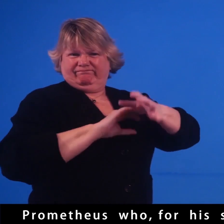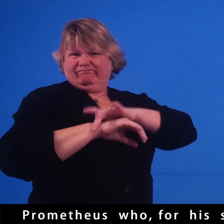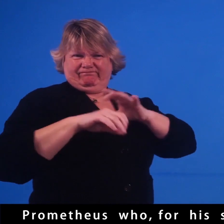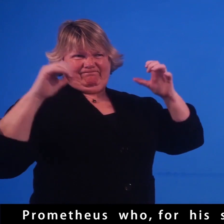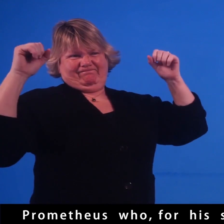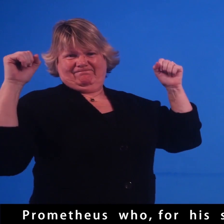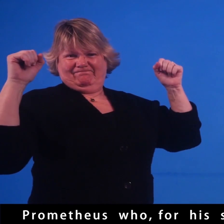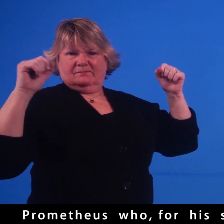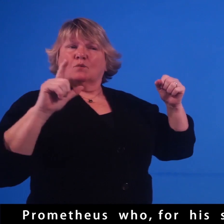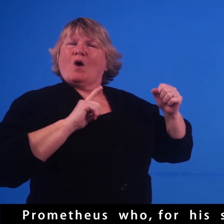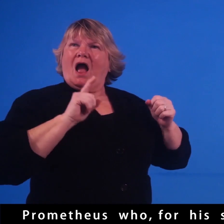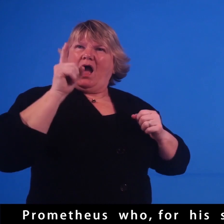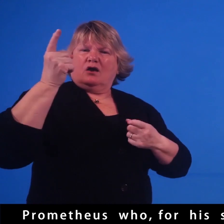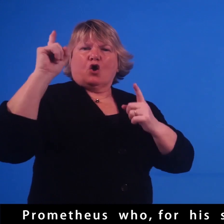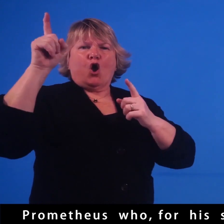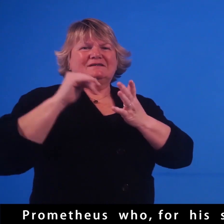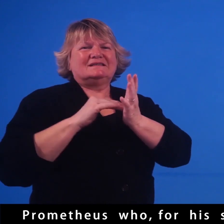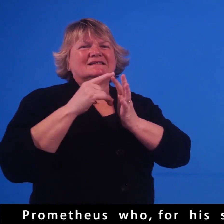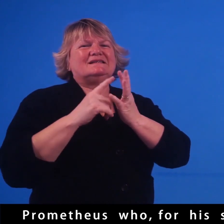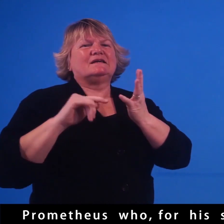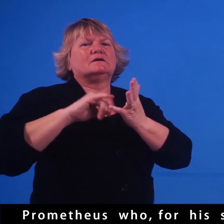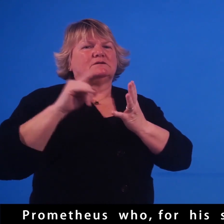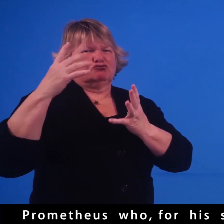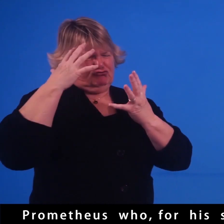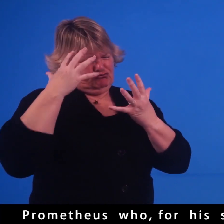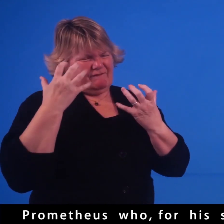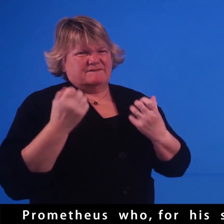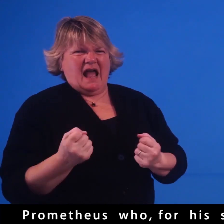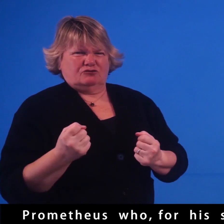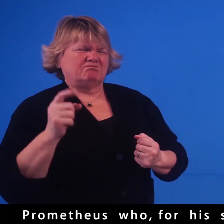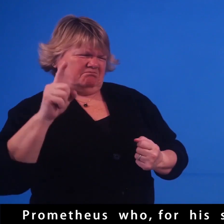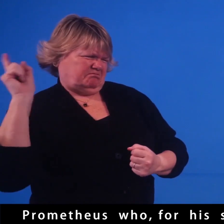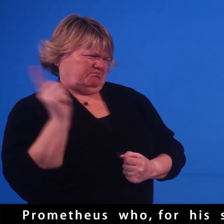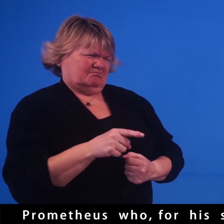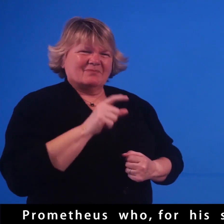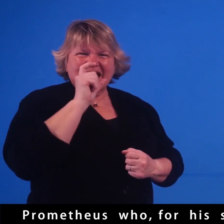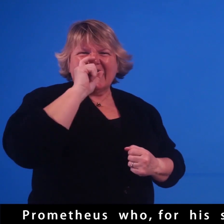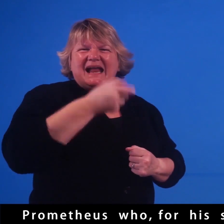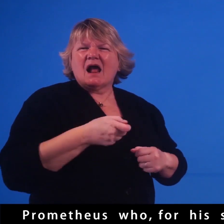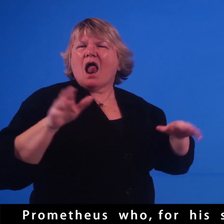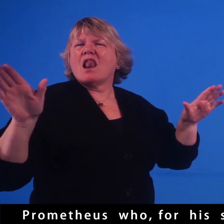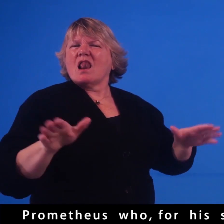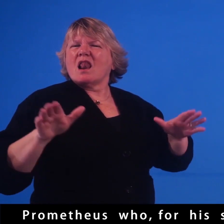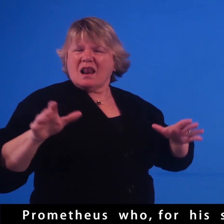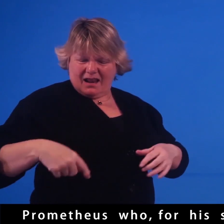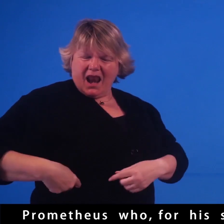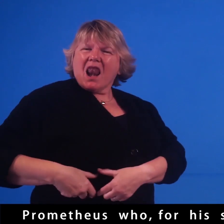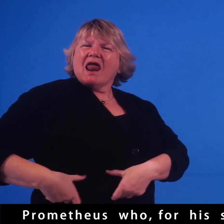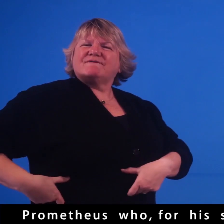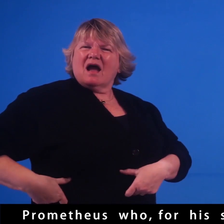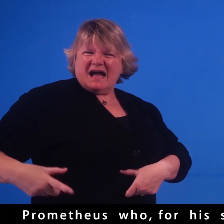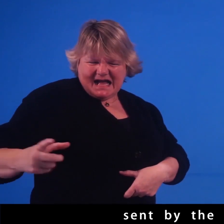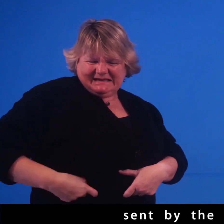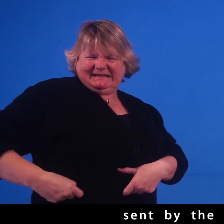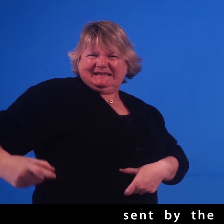Prometheus, who, for his sins, was chained to a rock and had his liver endlessly savaged by an